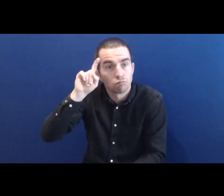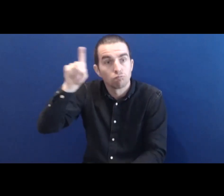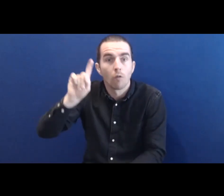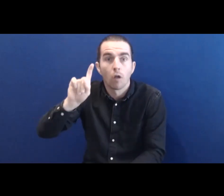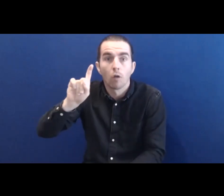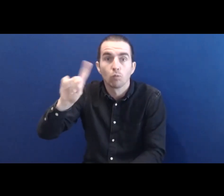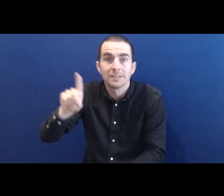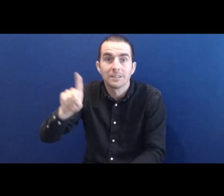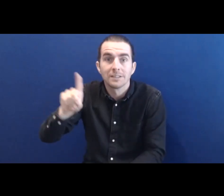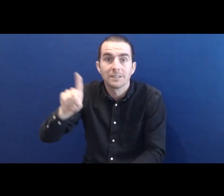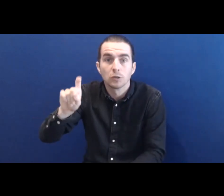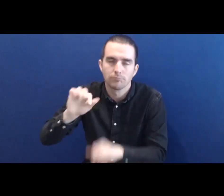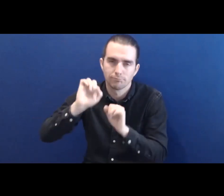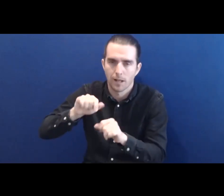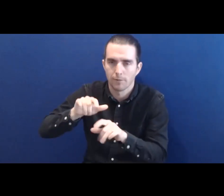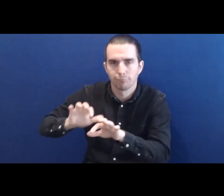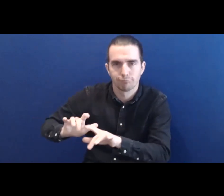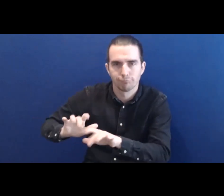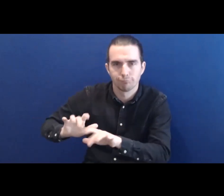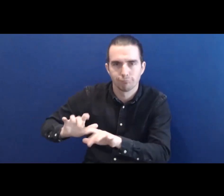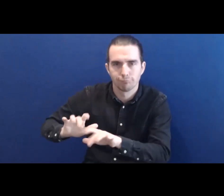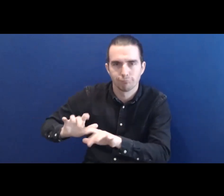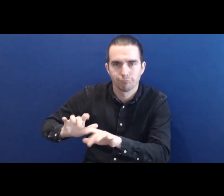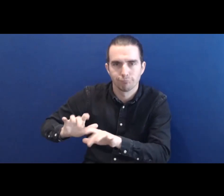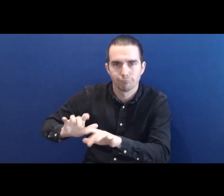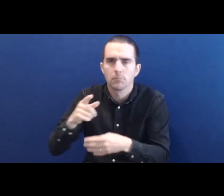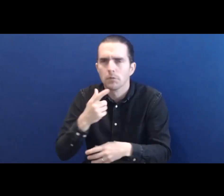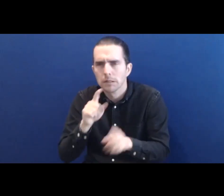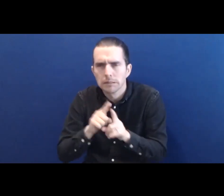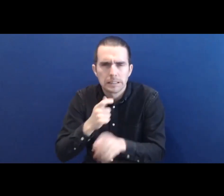Please do add your name and your organization in the chat